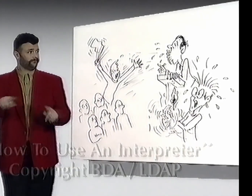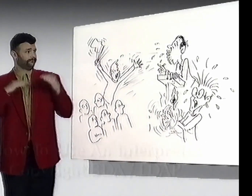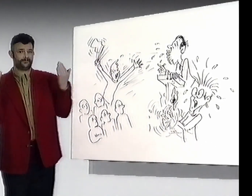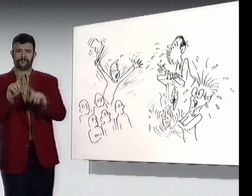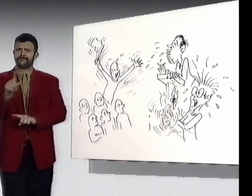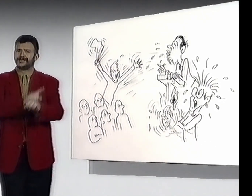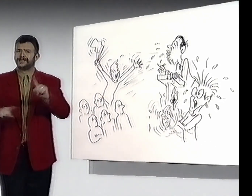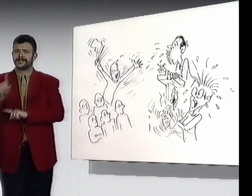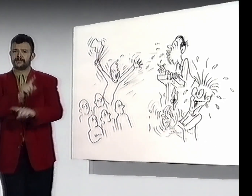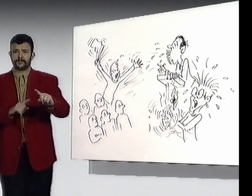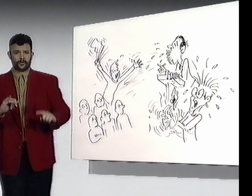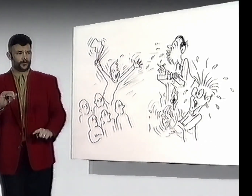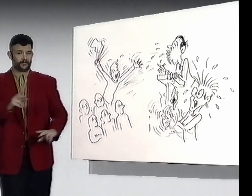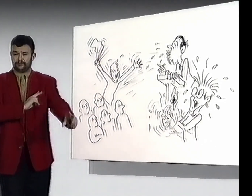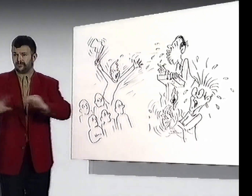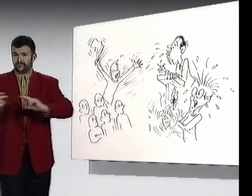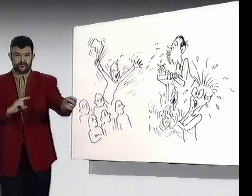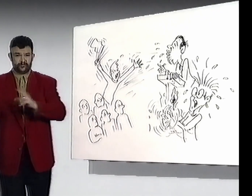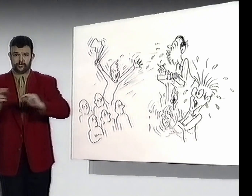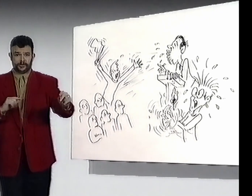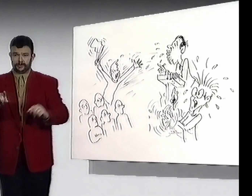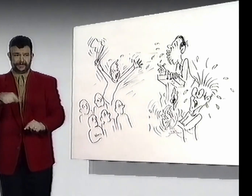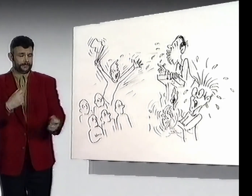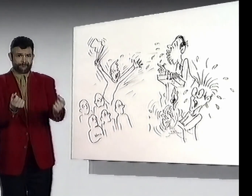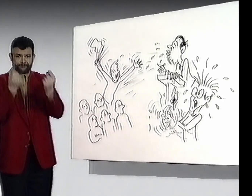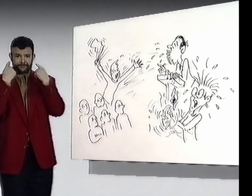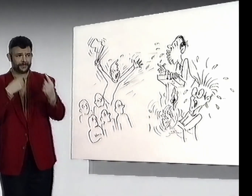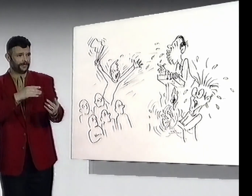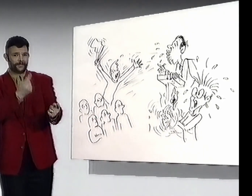Okay, so you're in the meeting and it's going really quickly, too quick to follow.